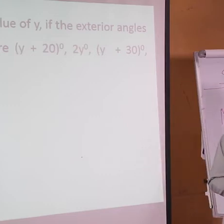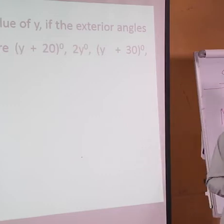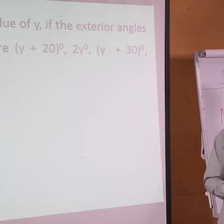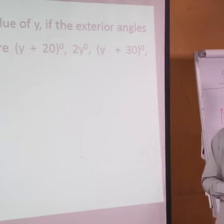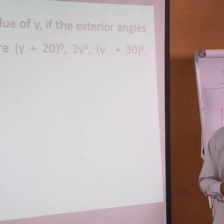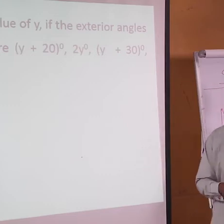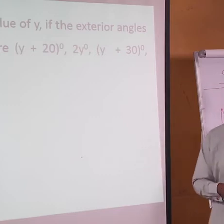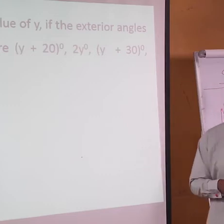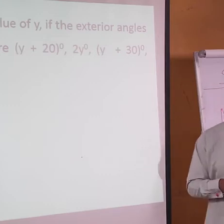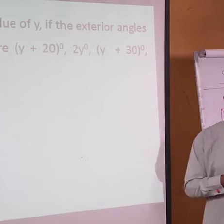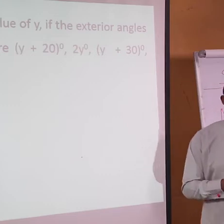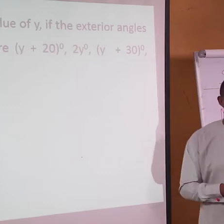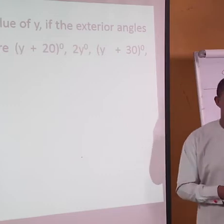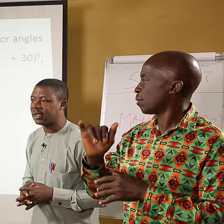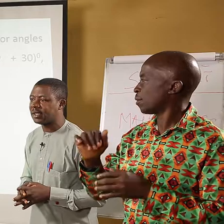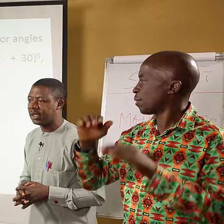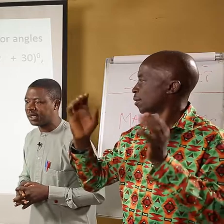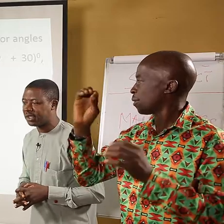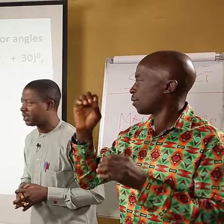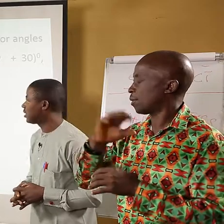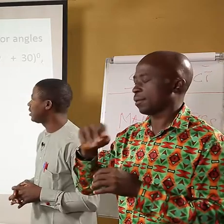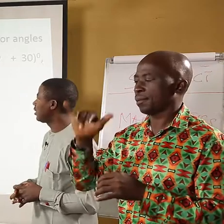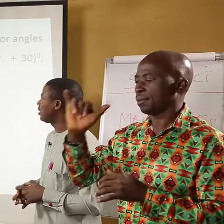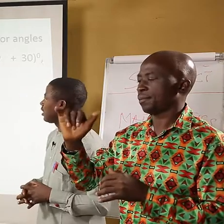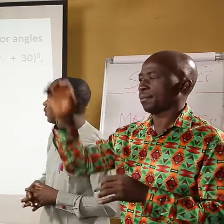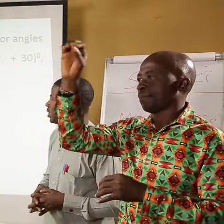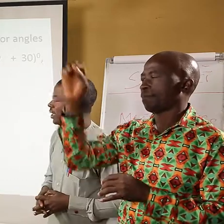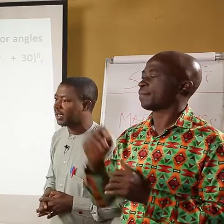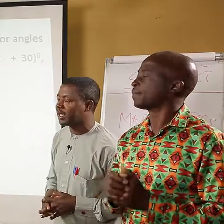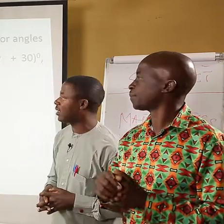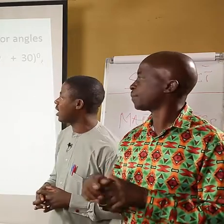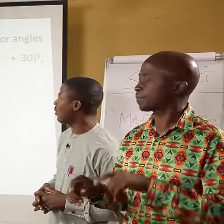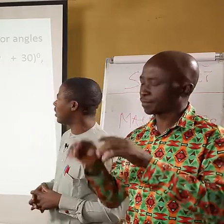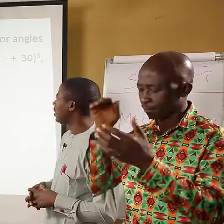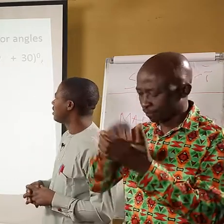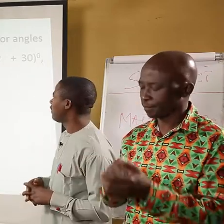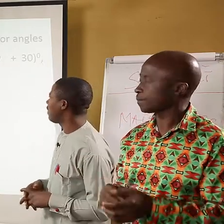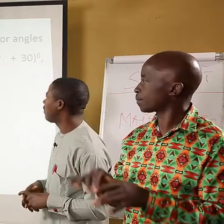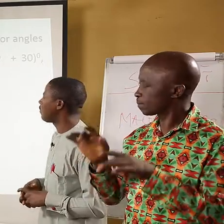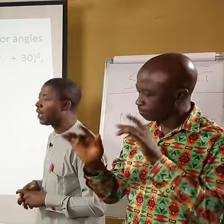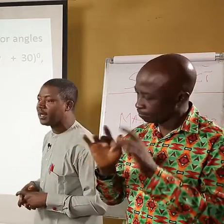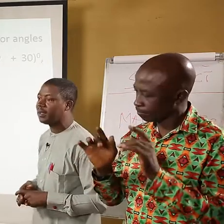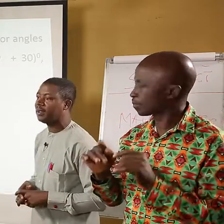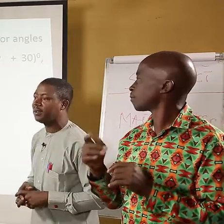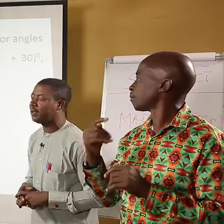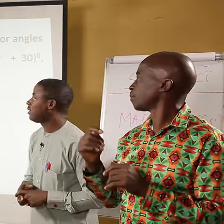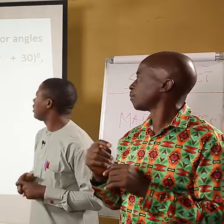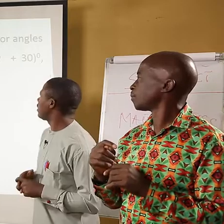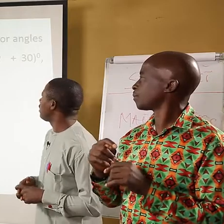bracket degrees, and y degrees. The question again, calculate the value of